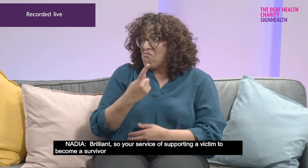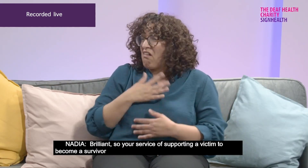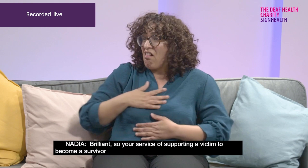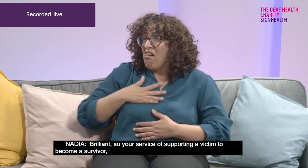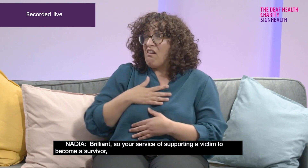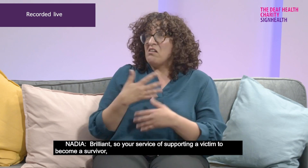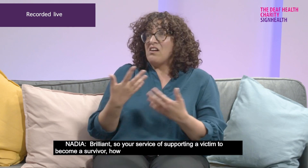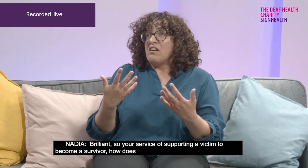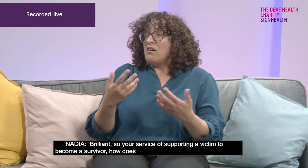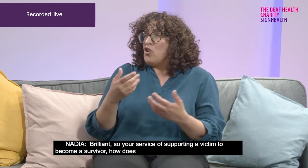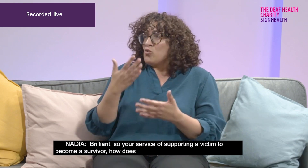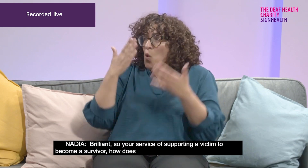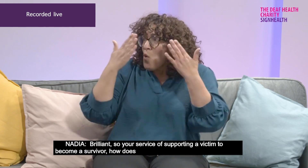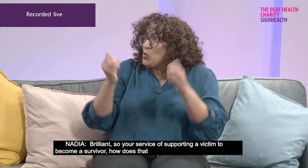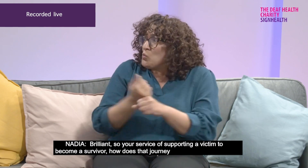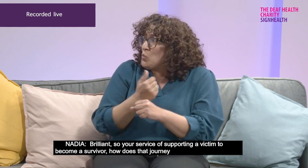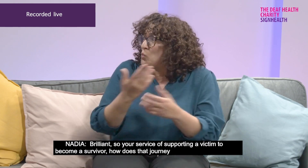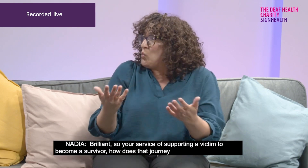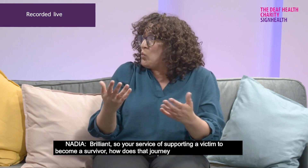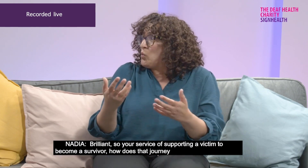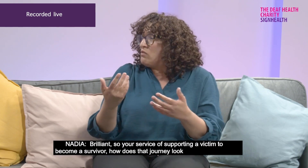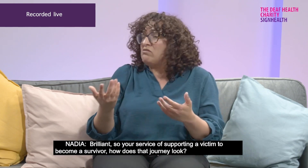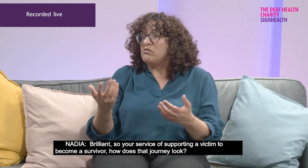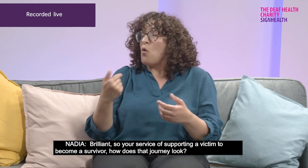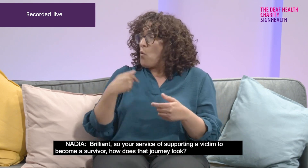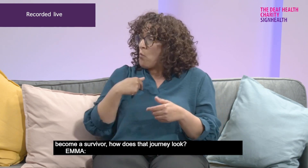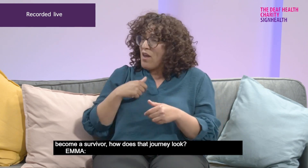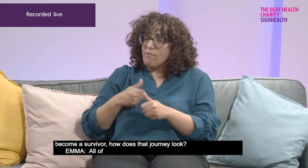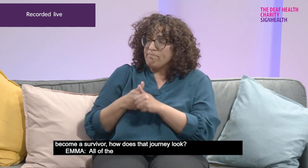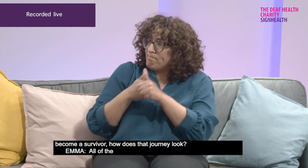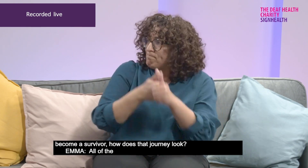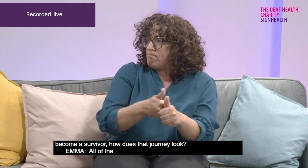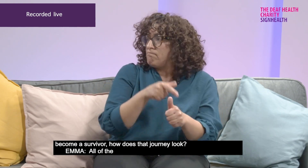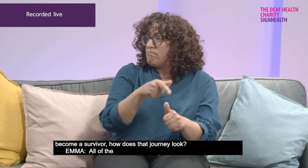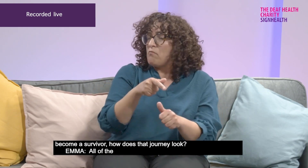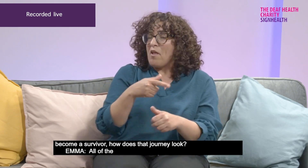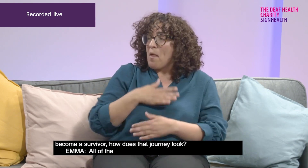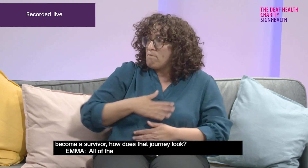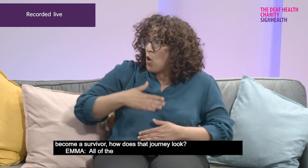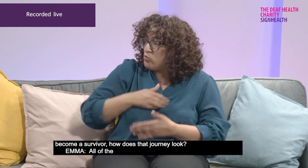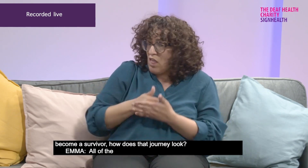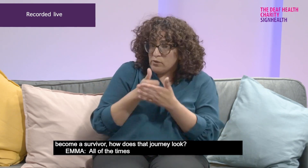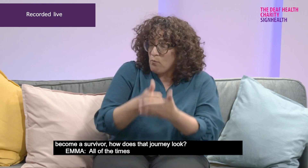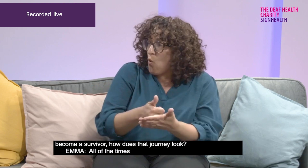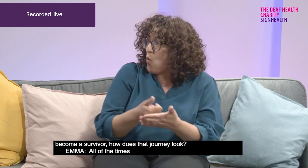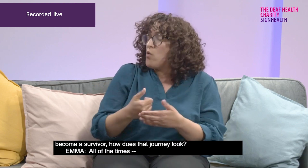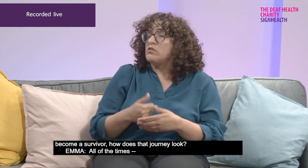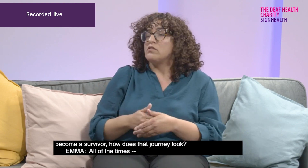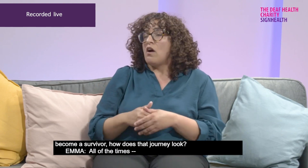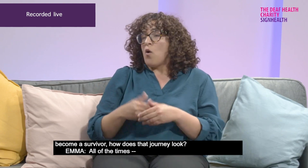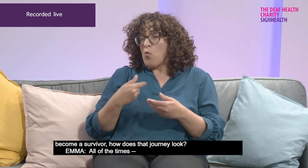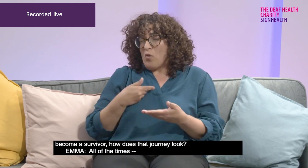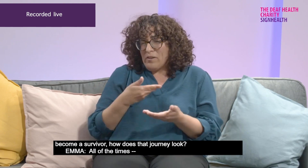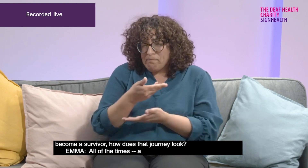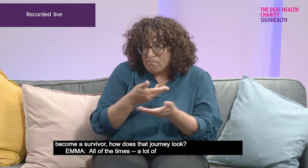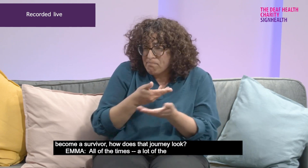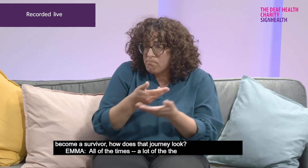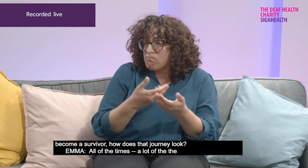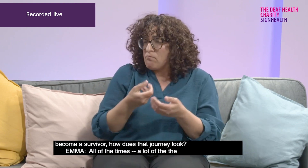that journey look? Well, you know, a lot of the times these people are in fear. They're suffering from a lot of emotions. They don't know what to